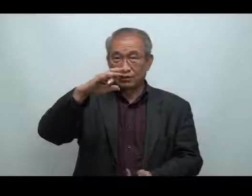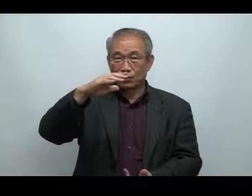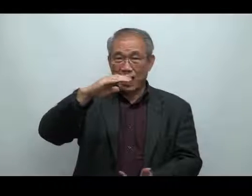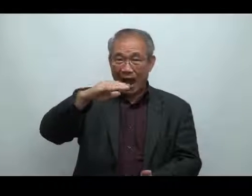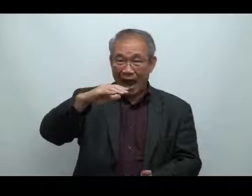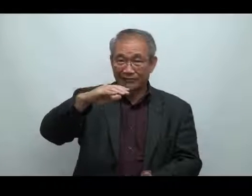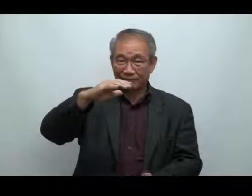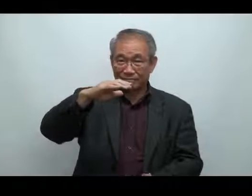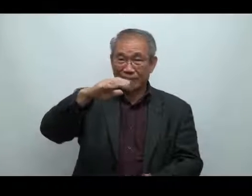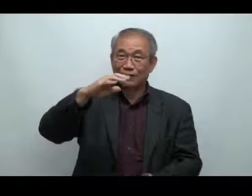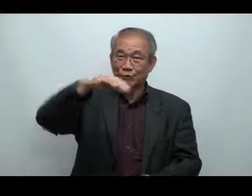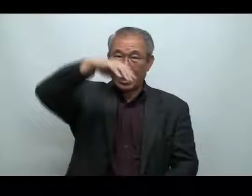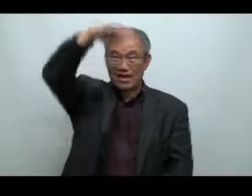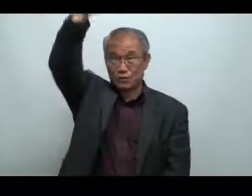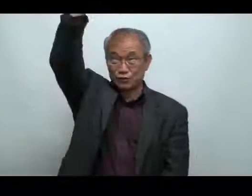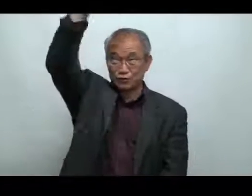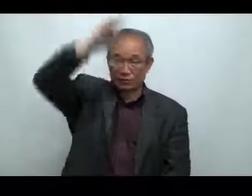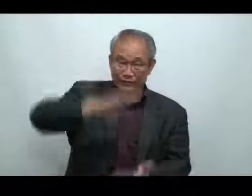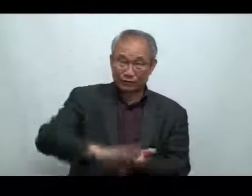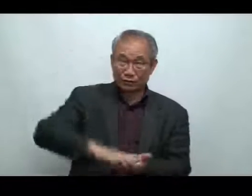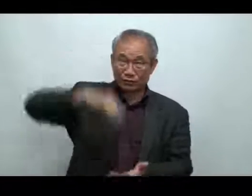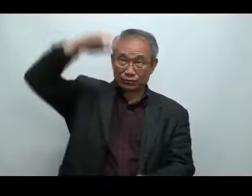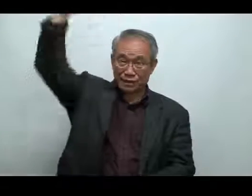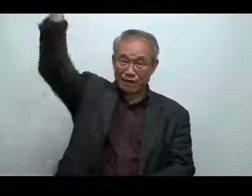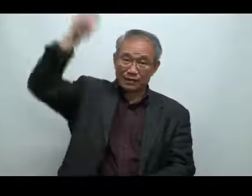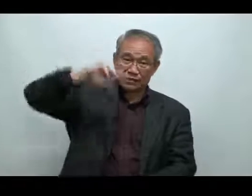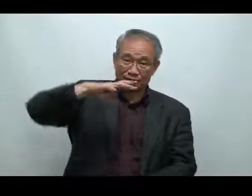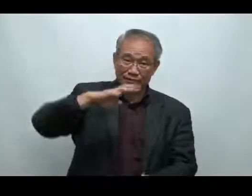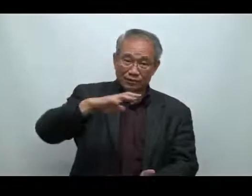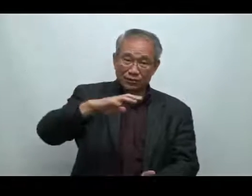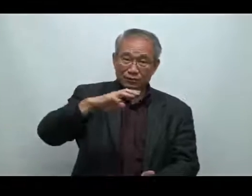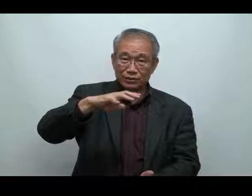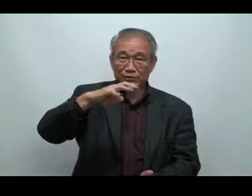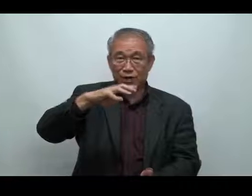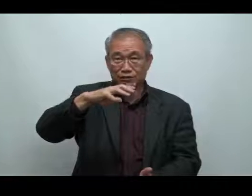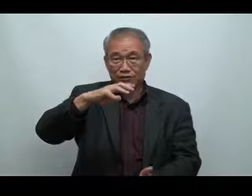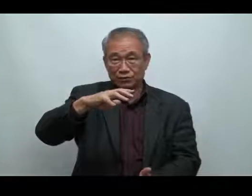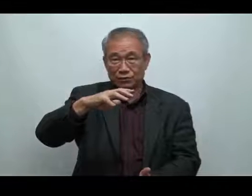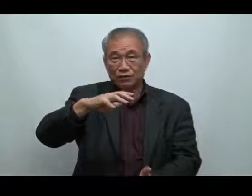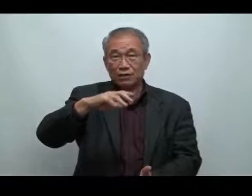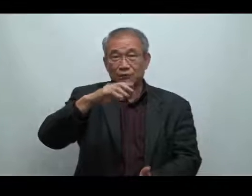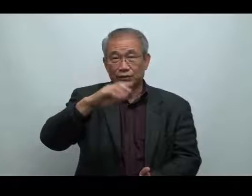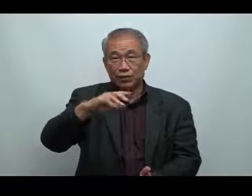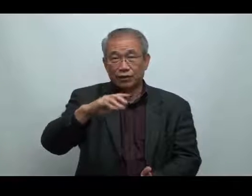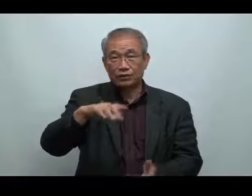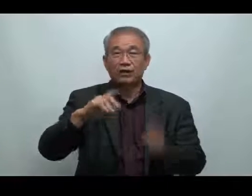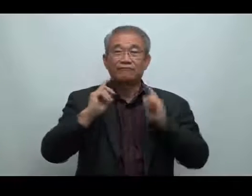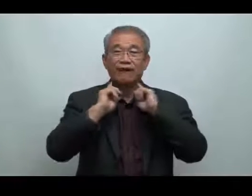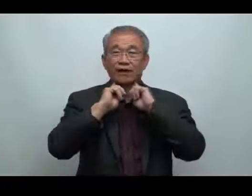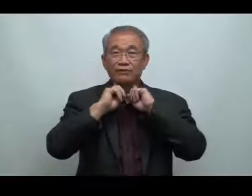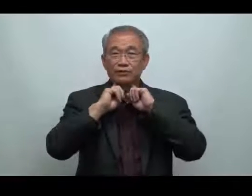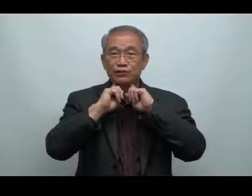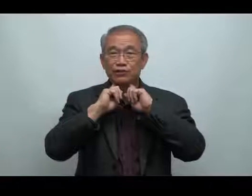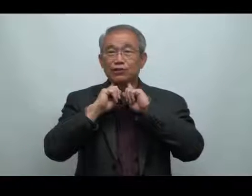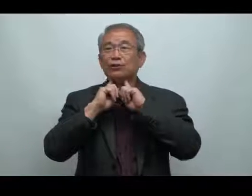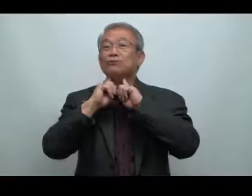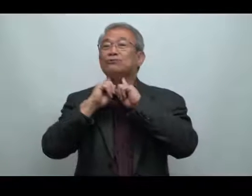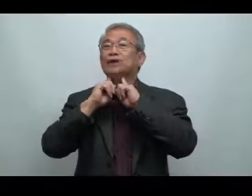lower half of my range, from low to high. Now this lowest register, we call it pharyngeal